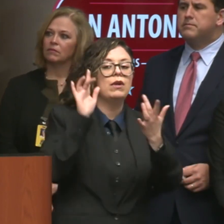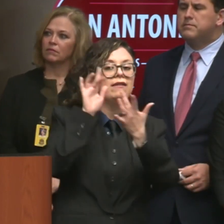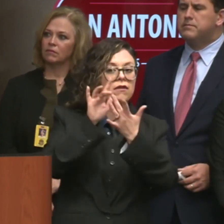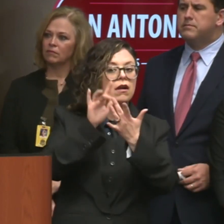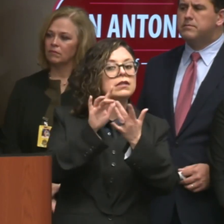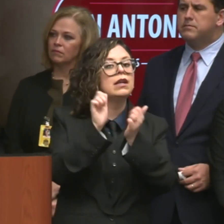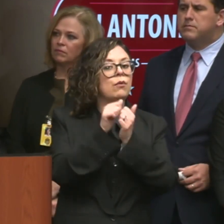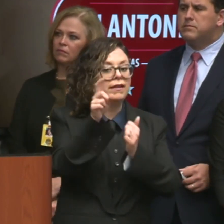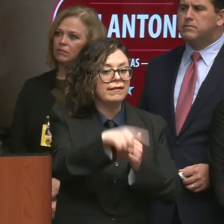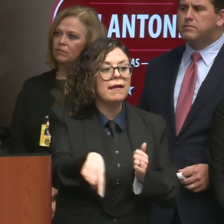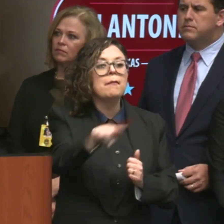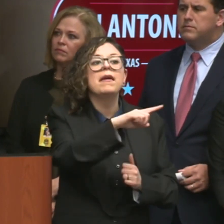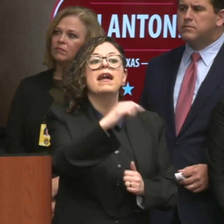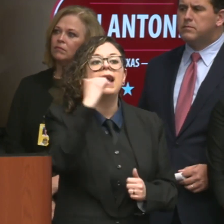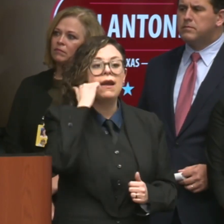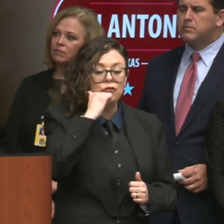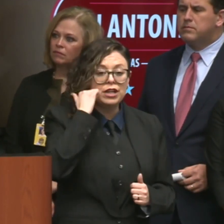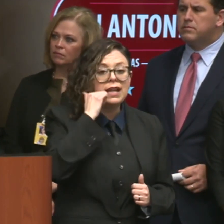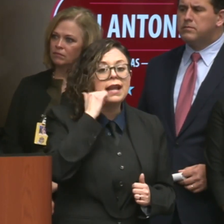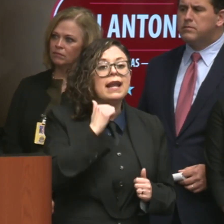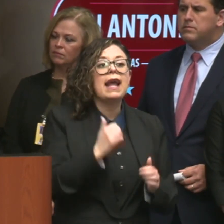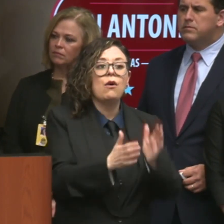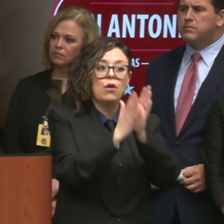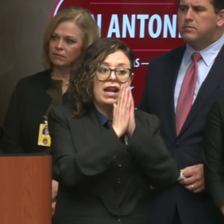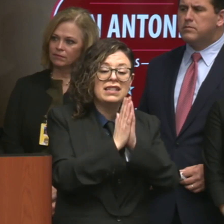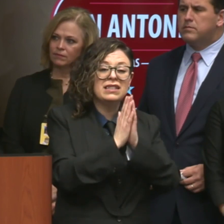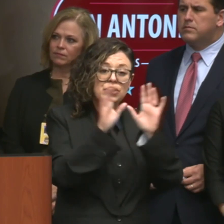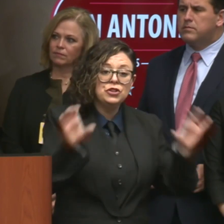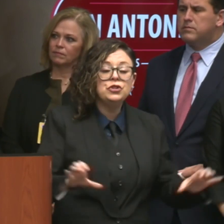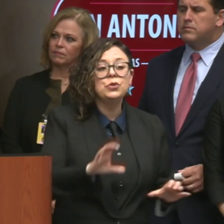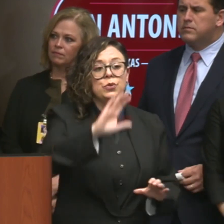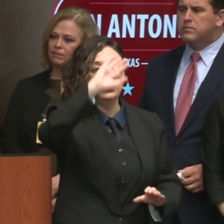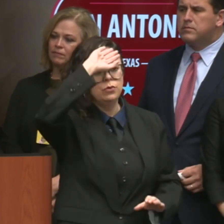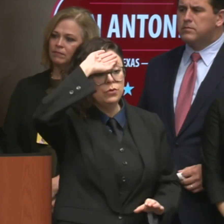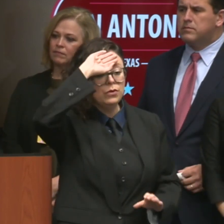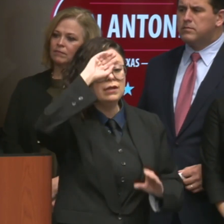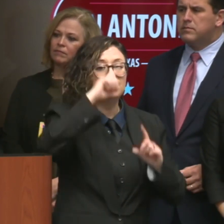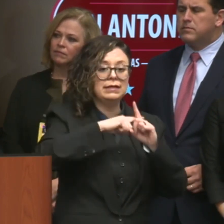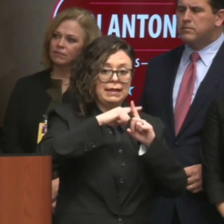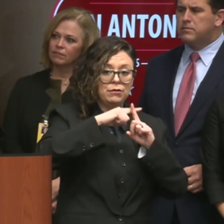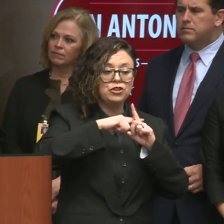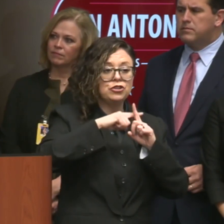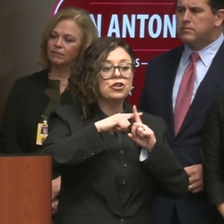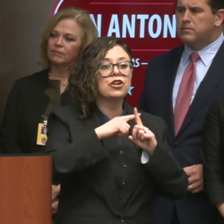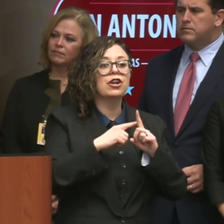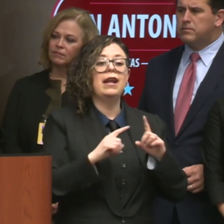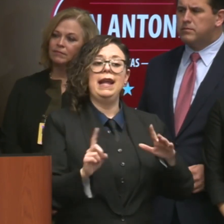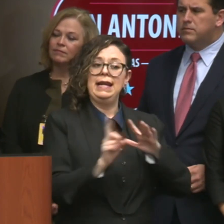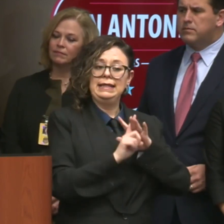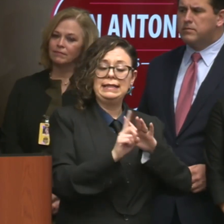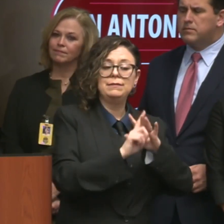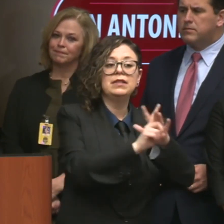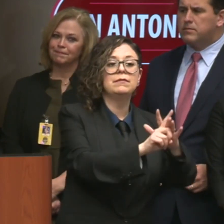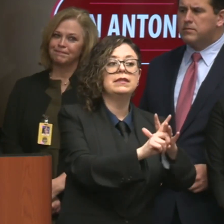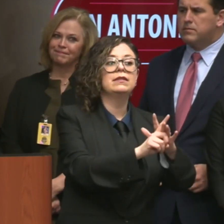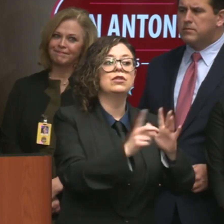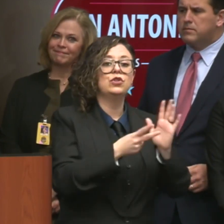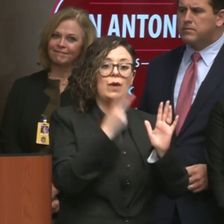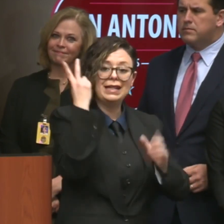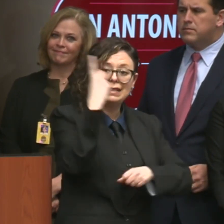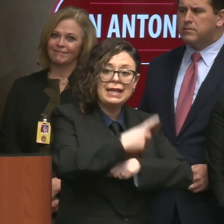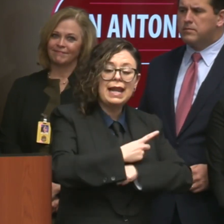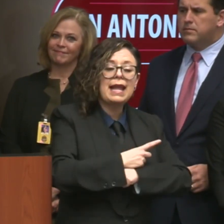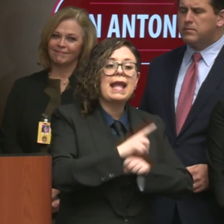every day. They are asked to take temperature and their signs and symptom monitoring twice a day and report it back to the